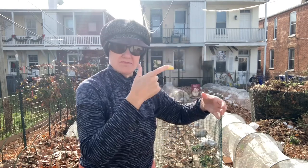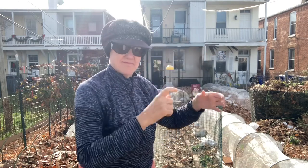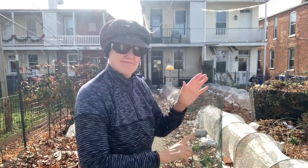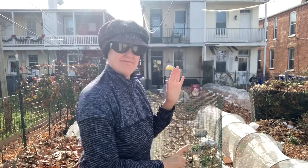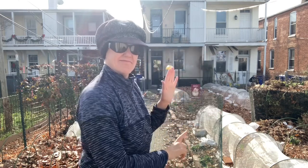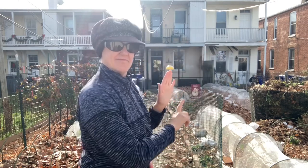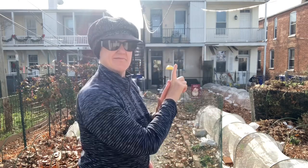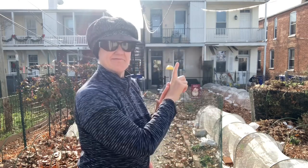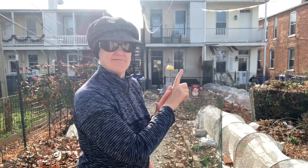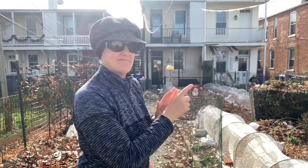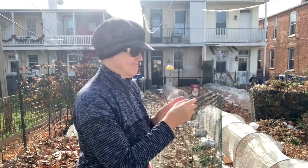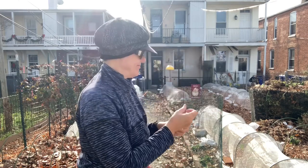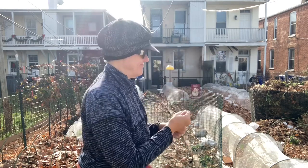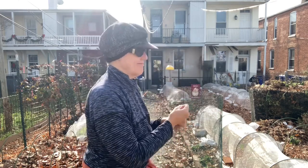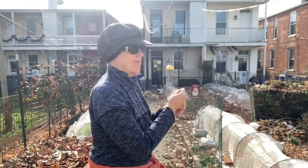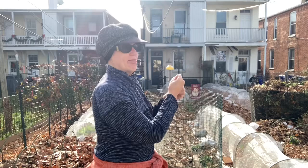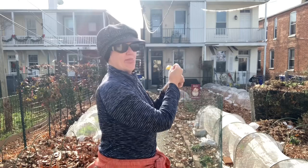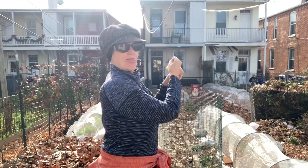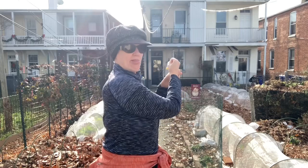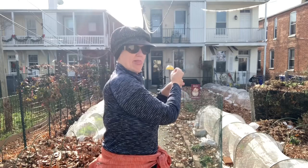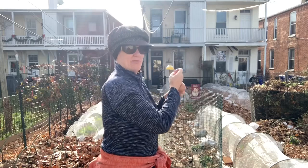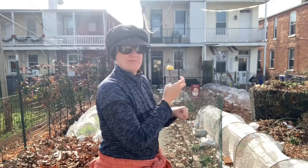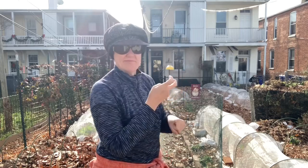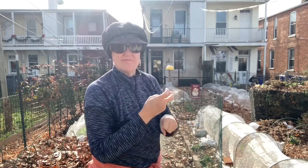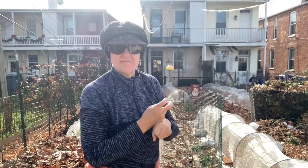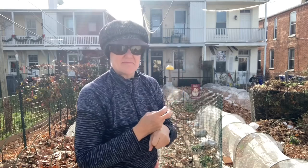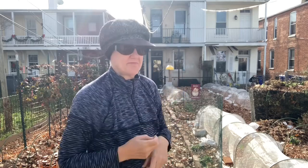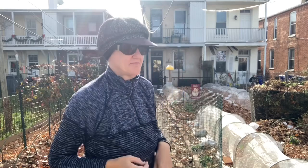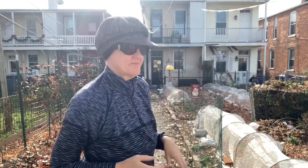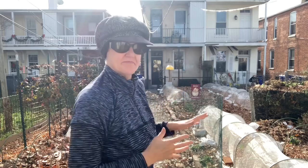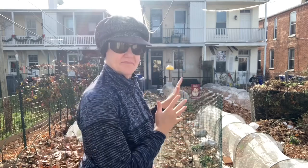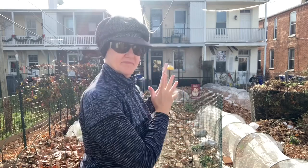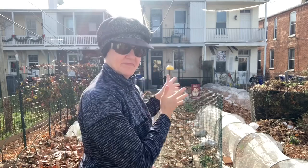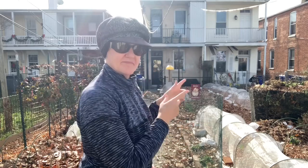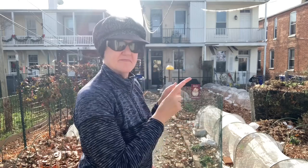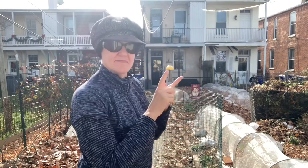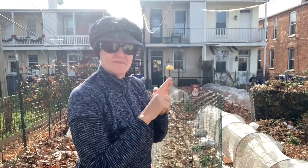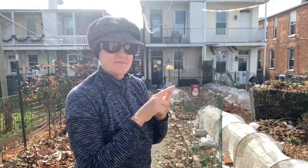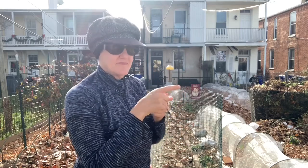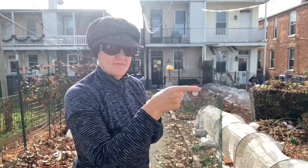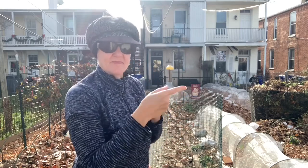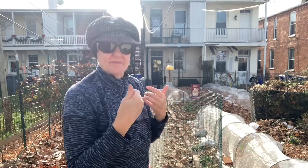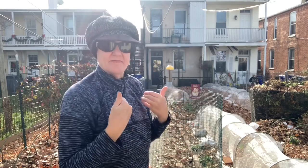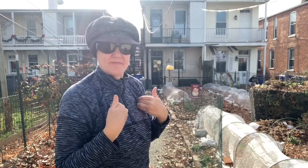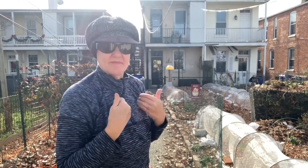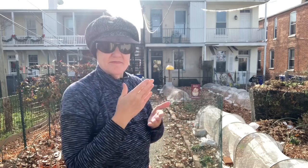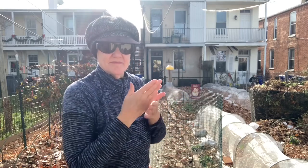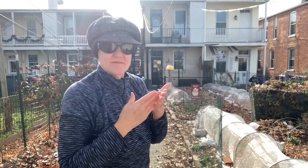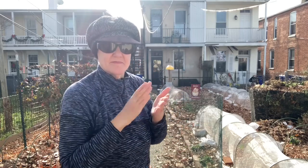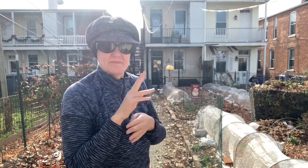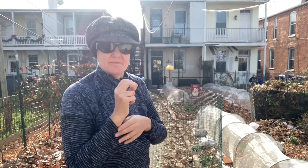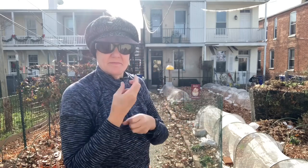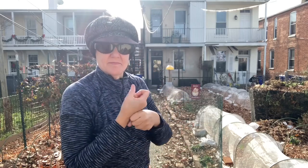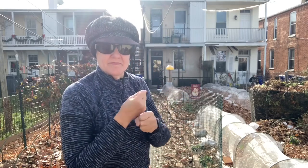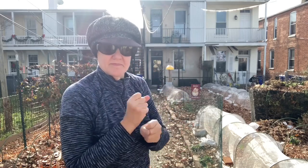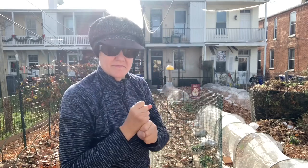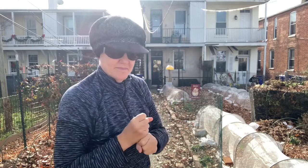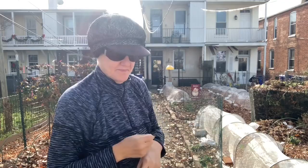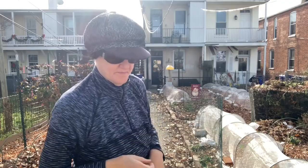We're going to fill 1 or 2 bags and then place the ring over them because it would be kind of hard to lift them up and over. It's pretty tall.